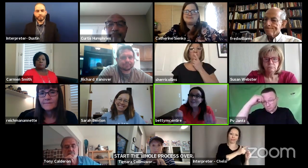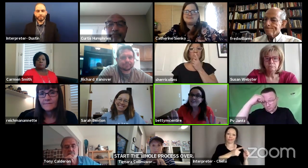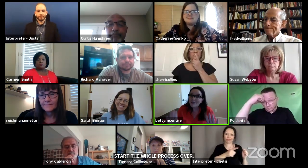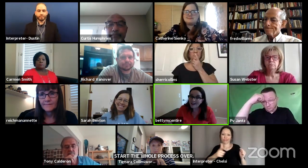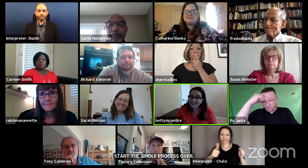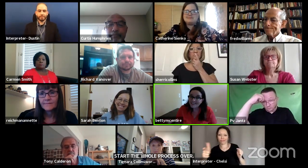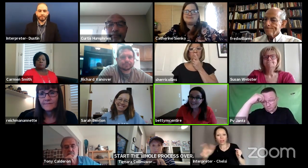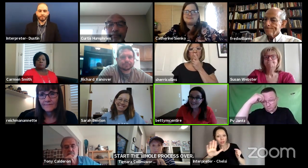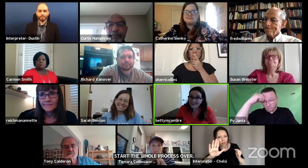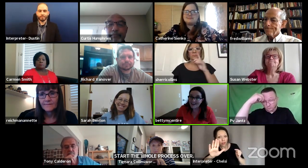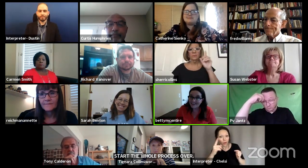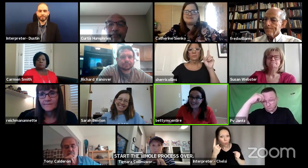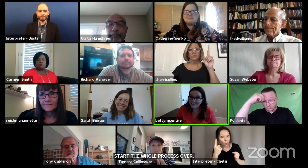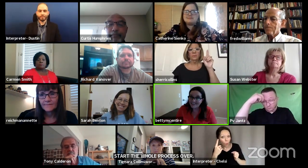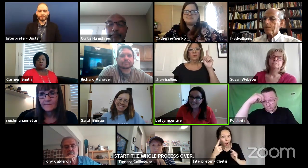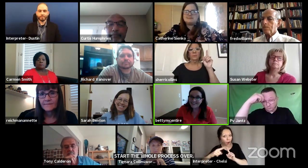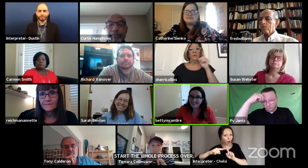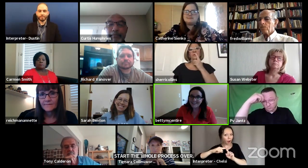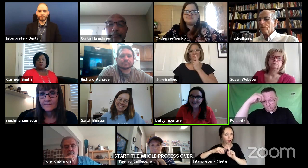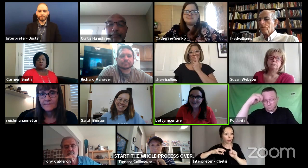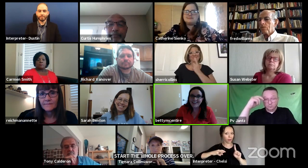Now, here's the positive to